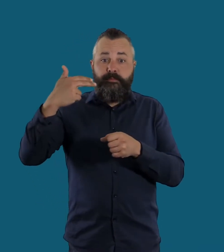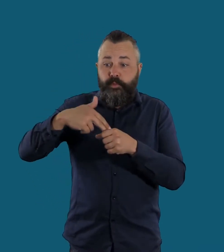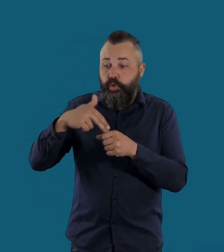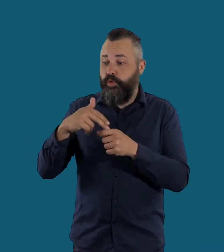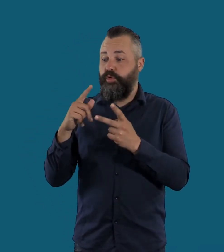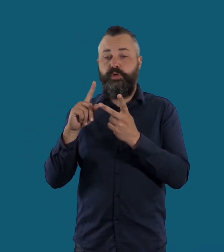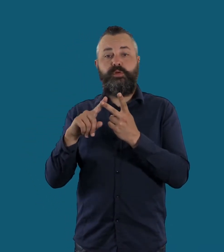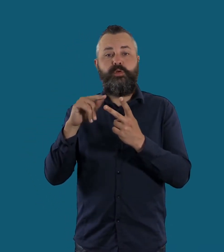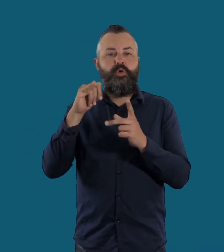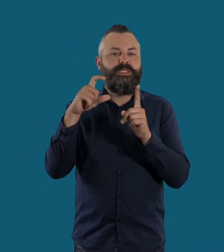petrol or diesel portable pump,